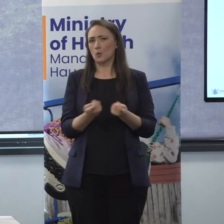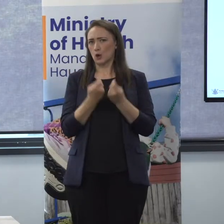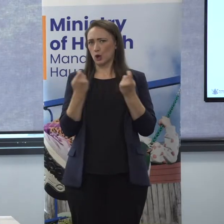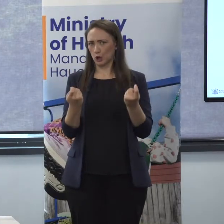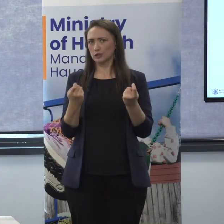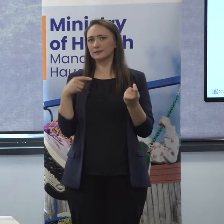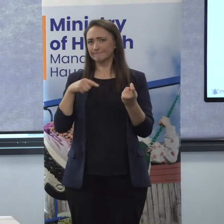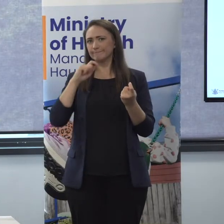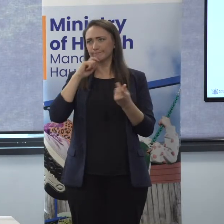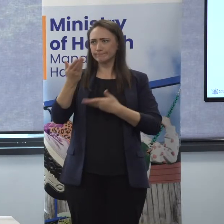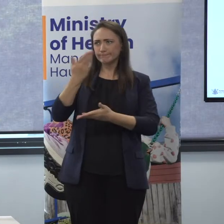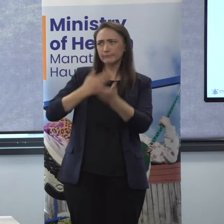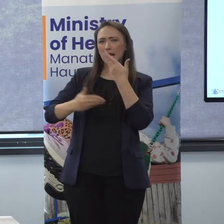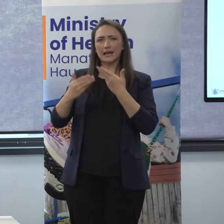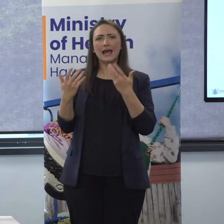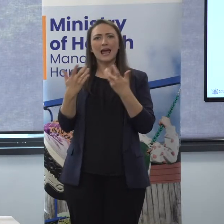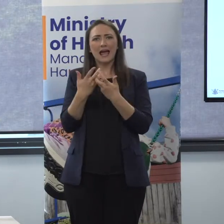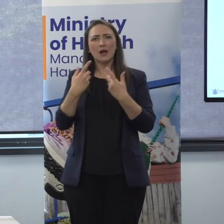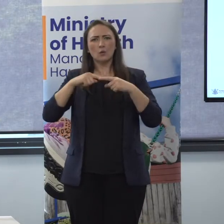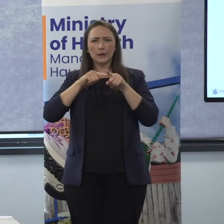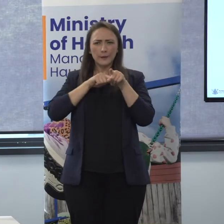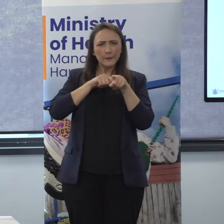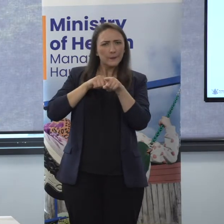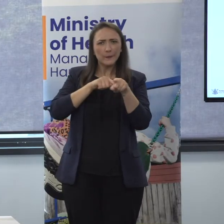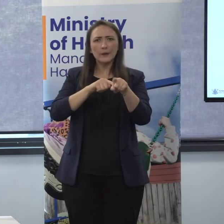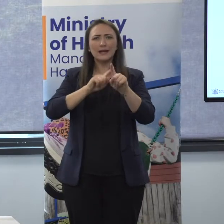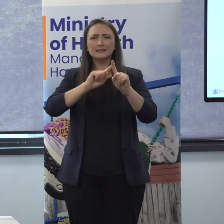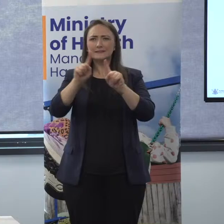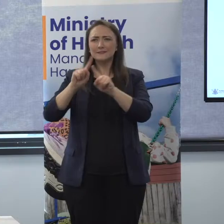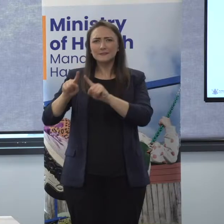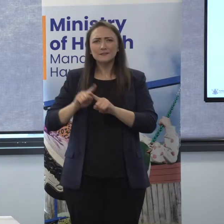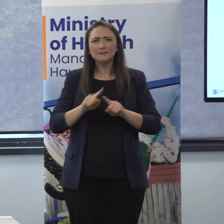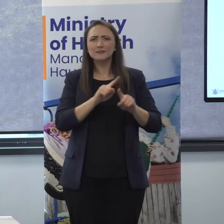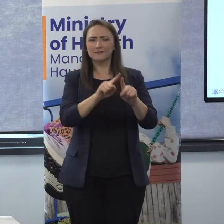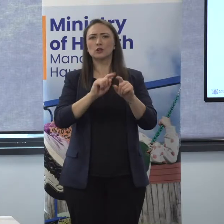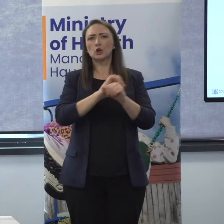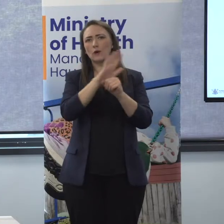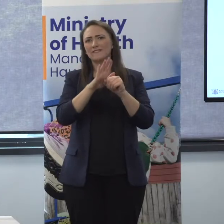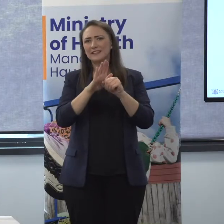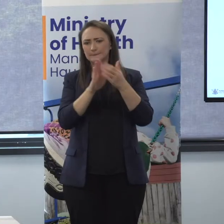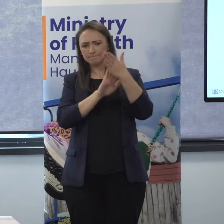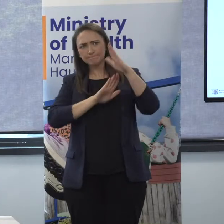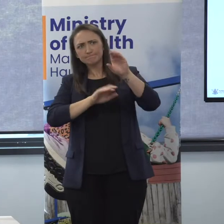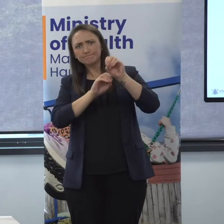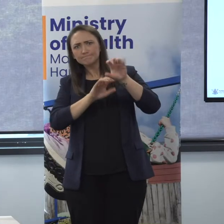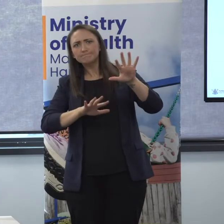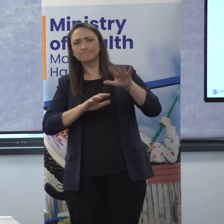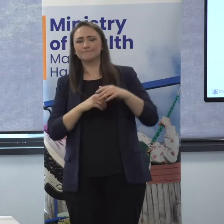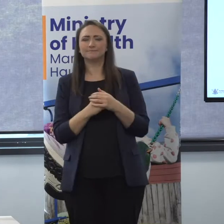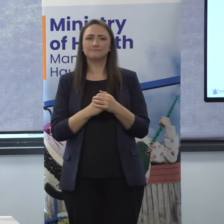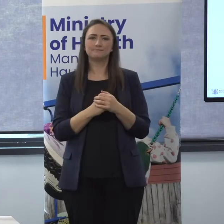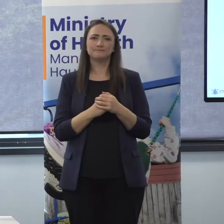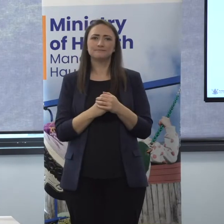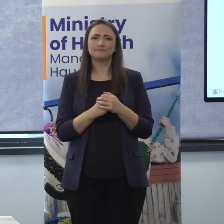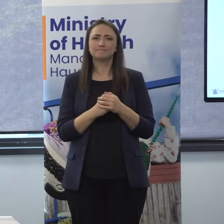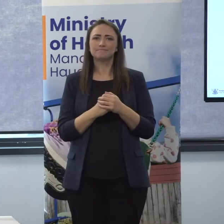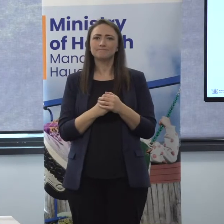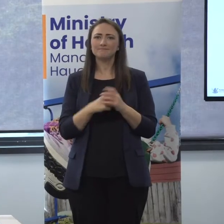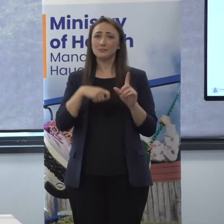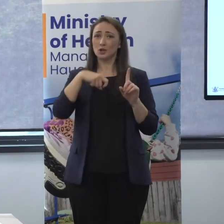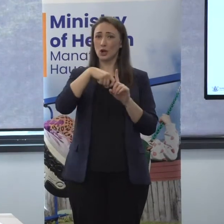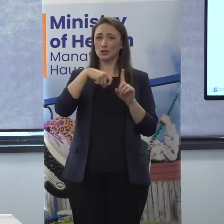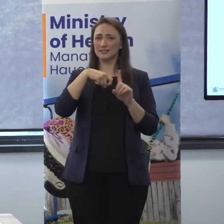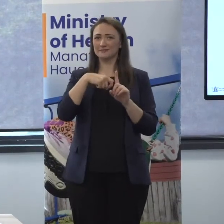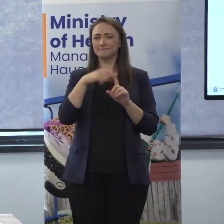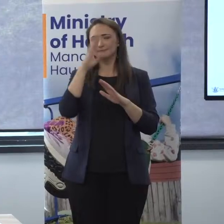tools that we're using for tracking the prevalence of COVID-19 in our community. So firstly, over to you, Kirsten. Thank you. Kia ora